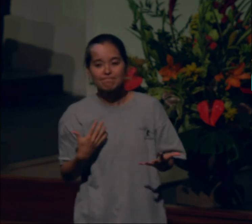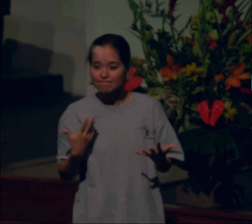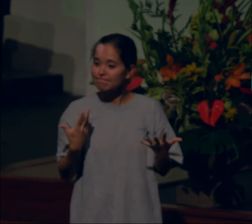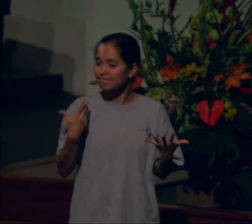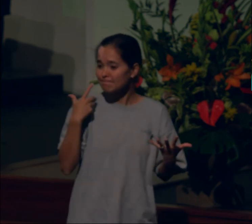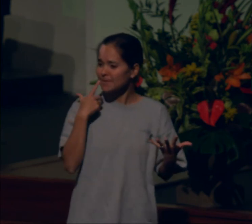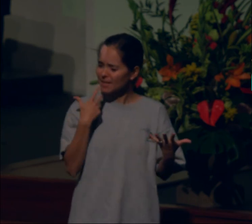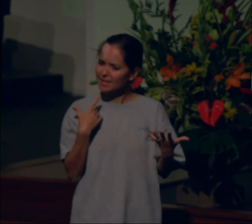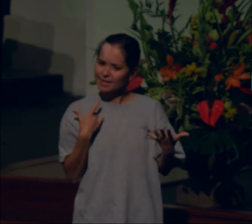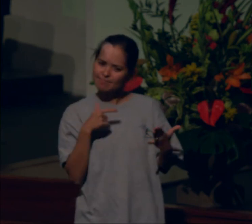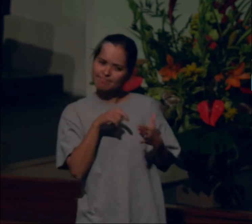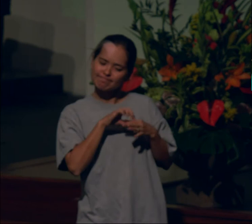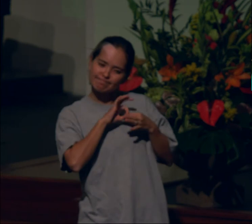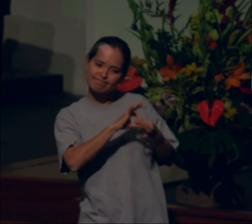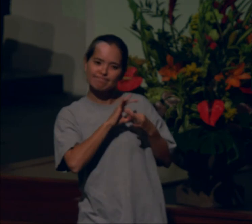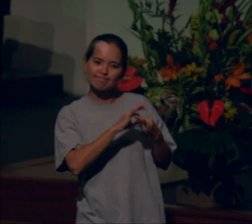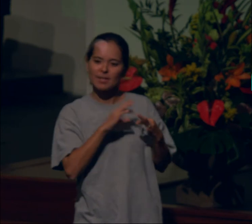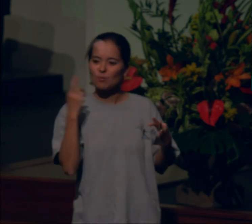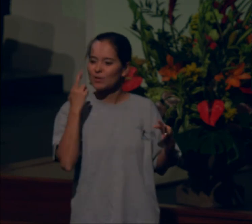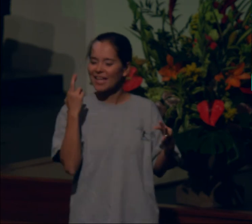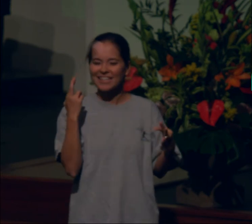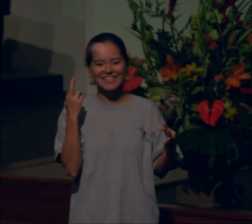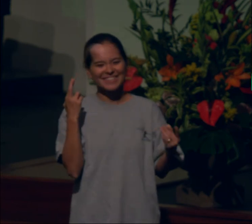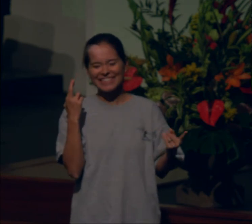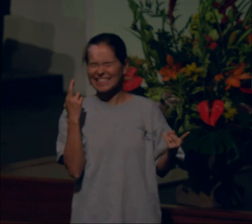got deeper into that relationship, and I'm realizing